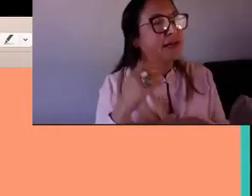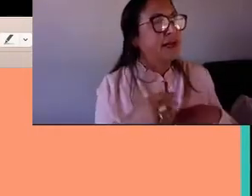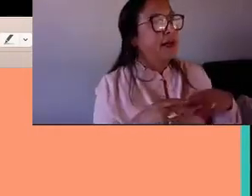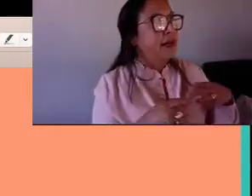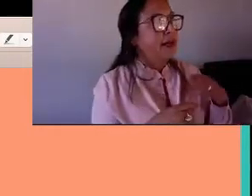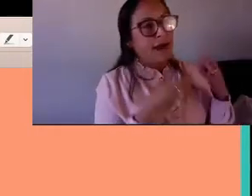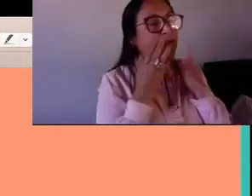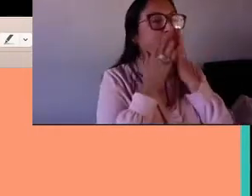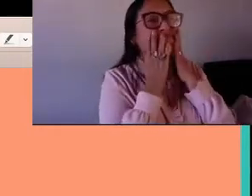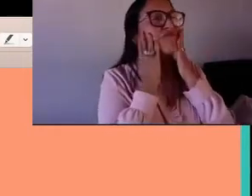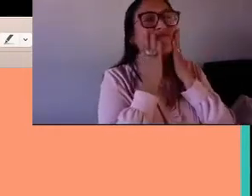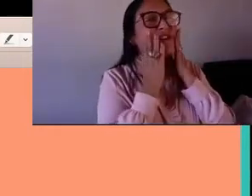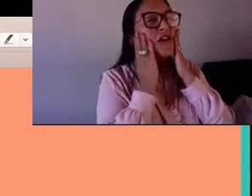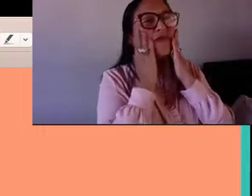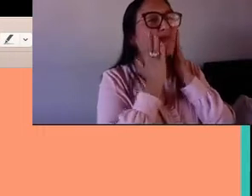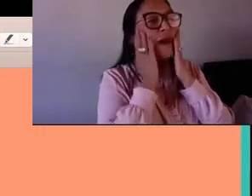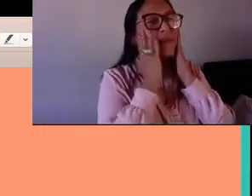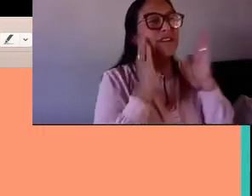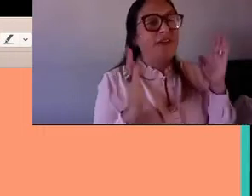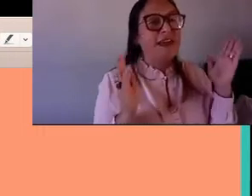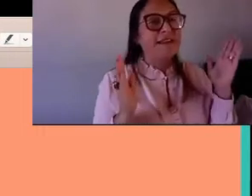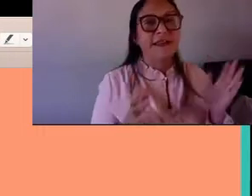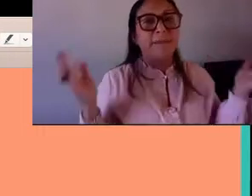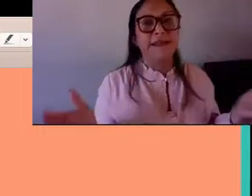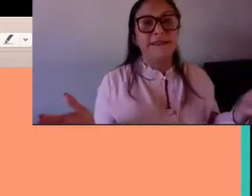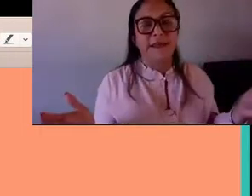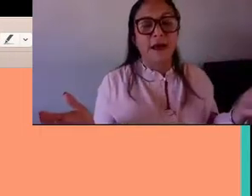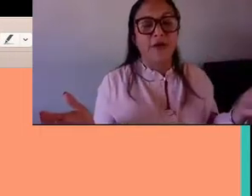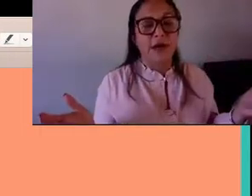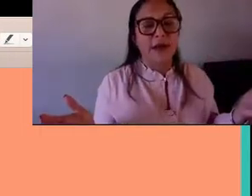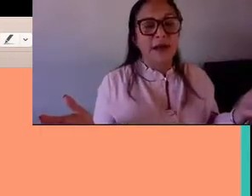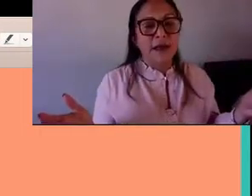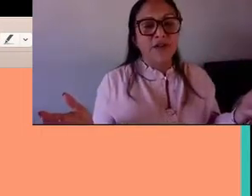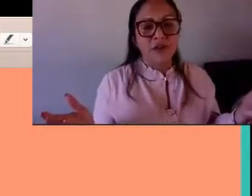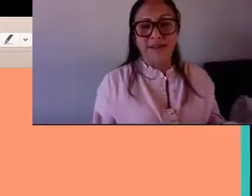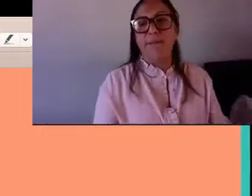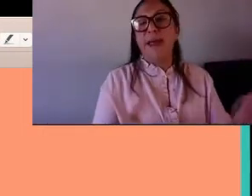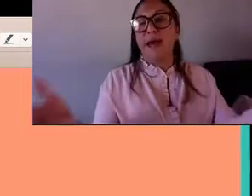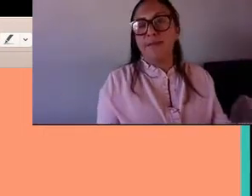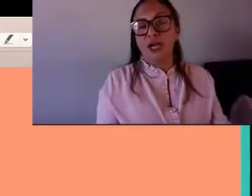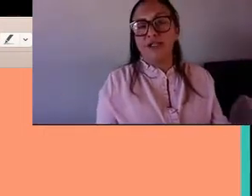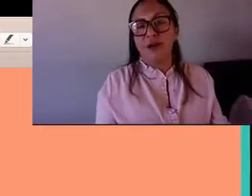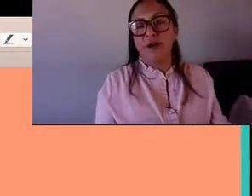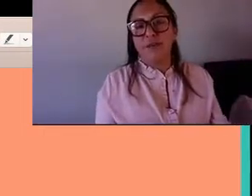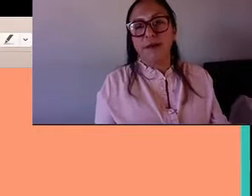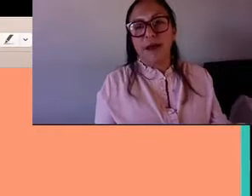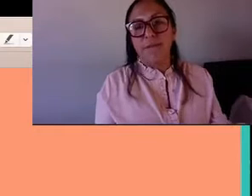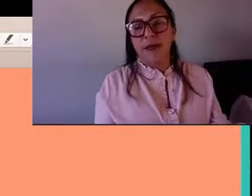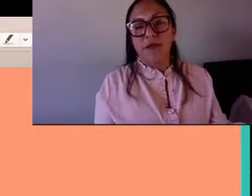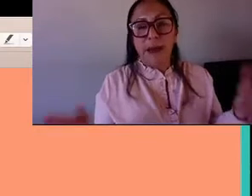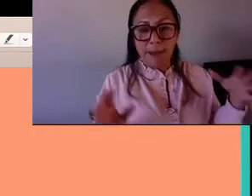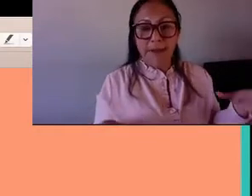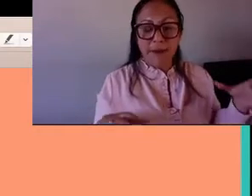and he kind of, rubs his face, and that means he's hungry. So that's a made up gesture.